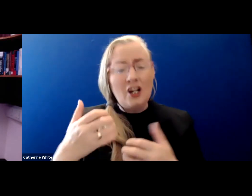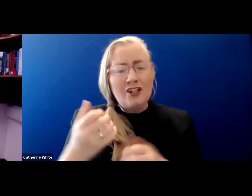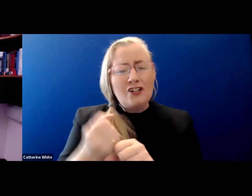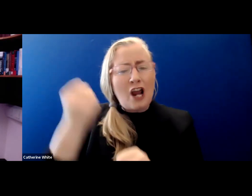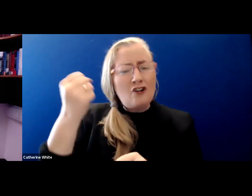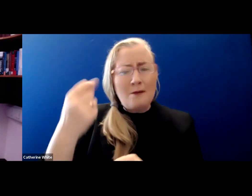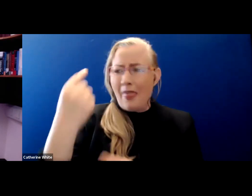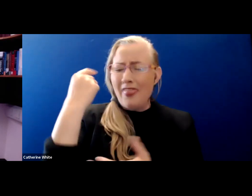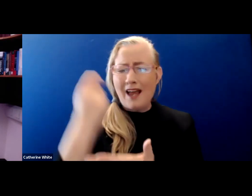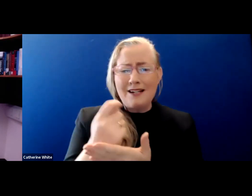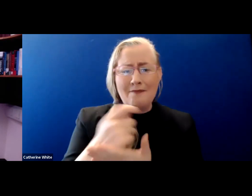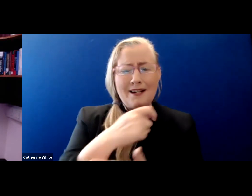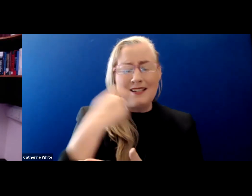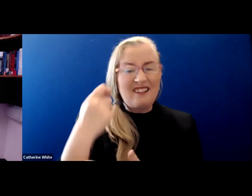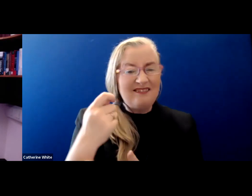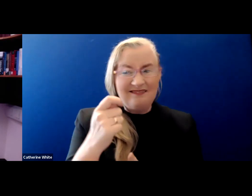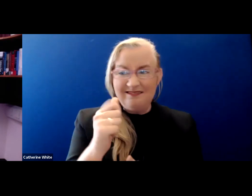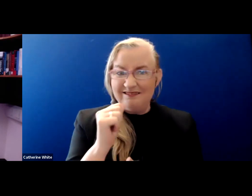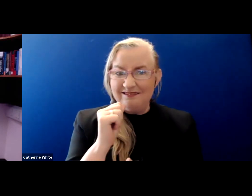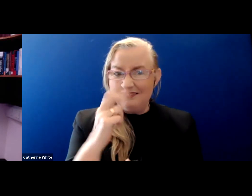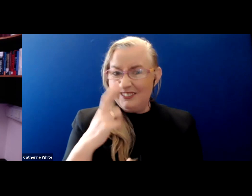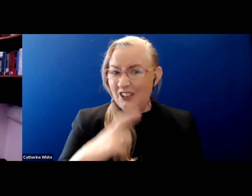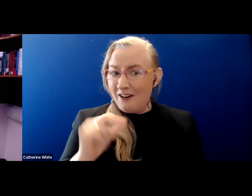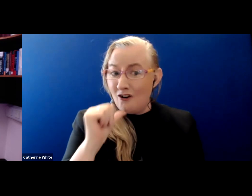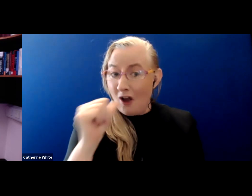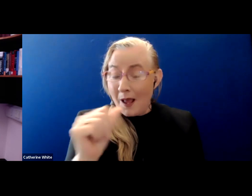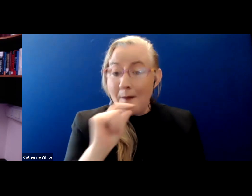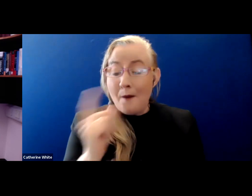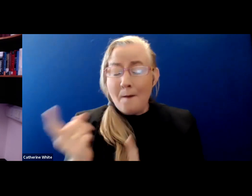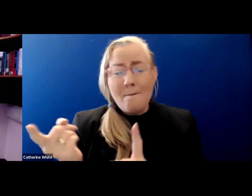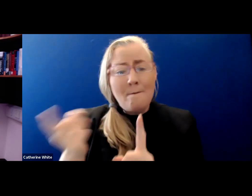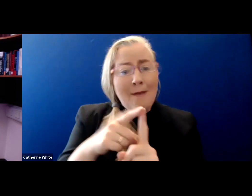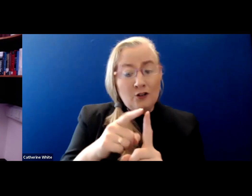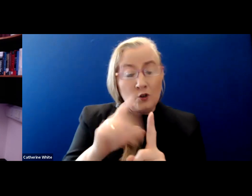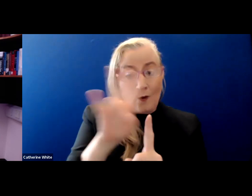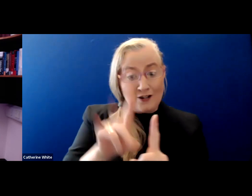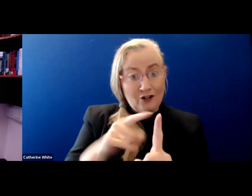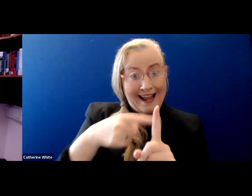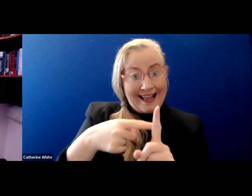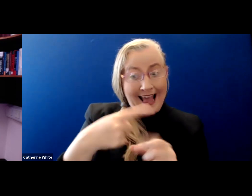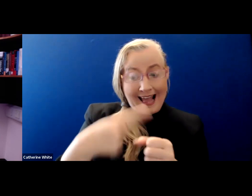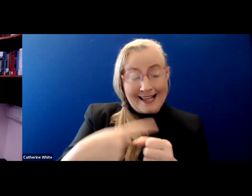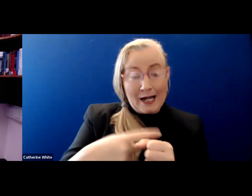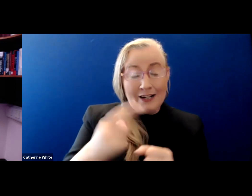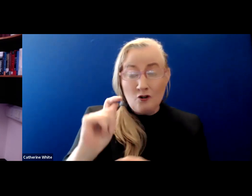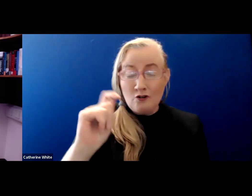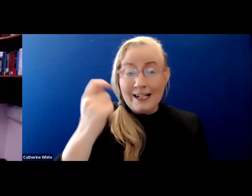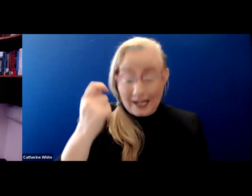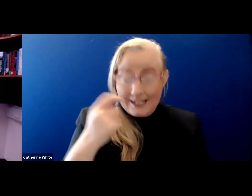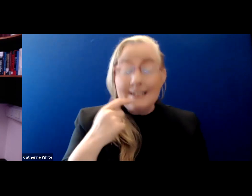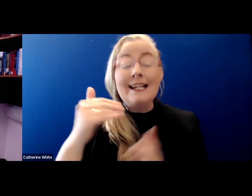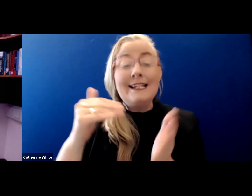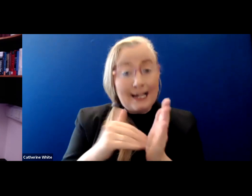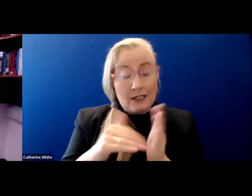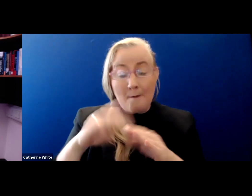time had said almost nothing about. And having returned to the question more recently, I found that despite the increasing attention